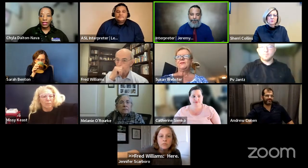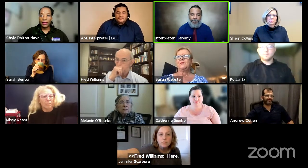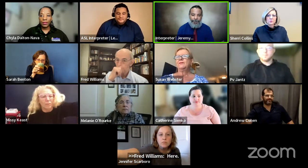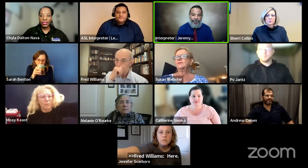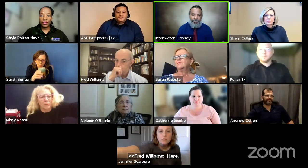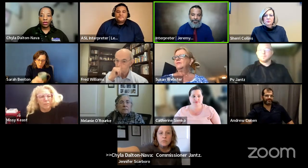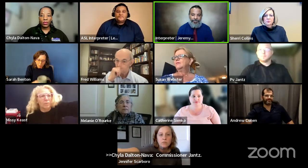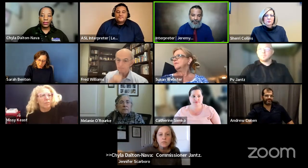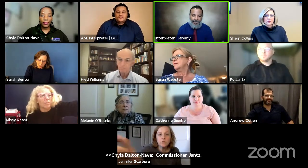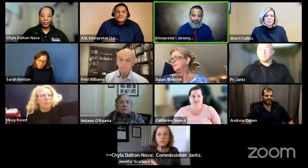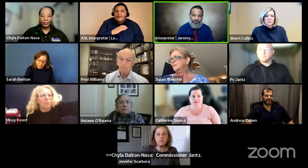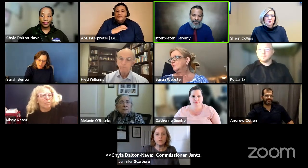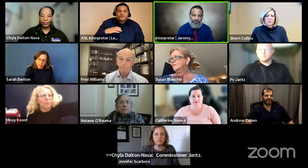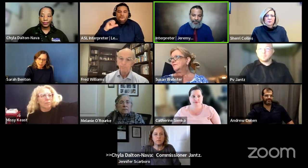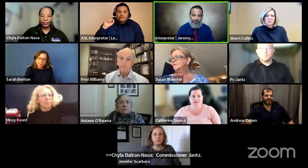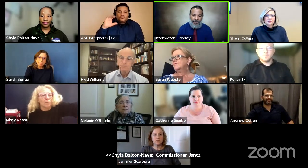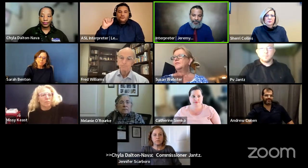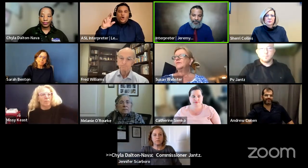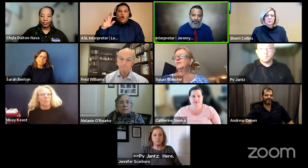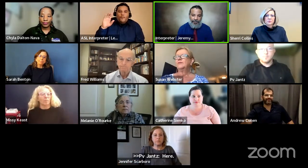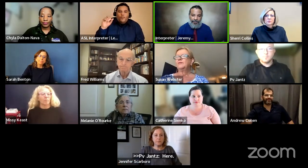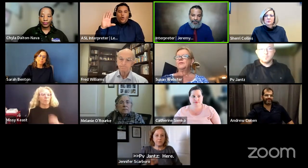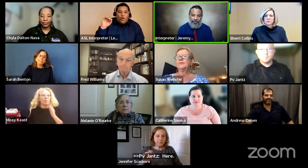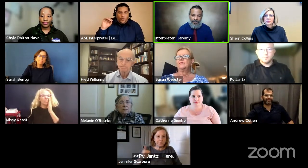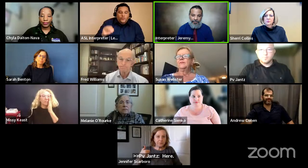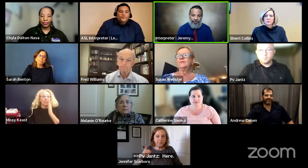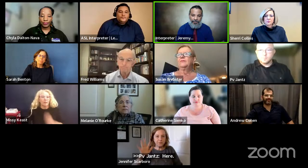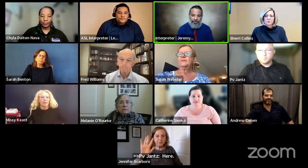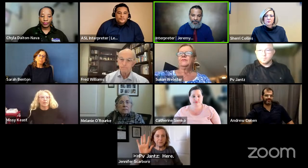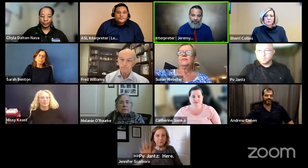Here. Commissioner Scarborough.